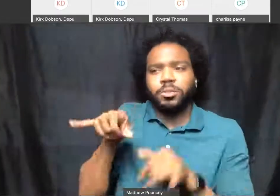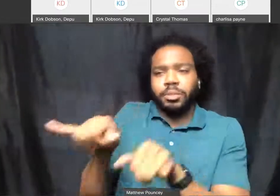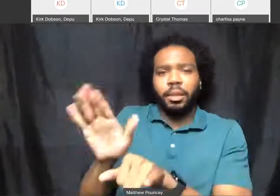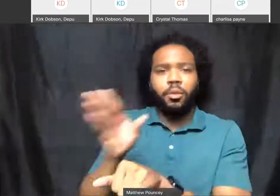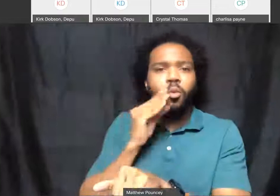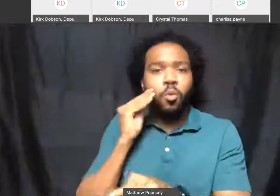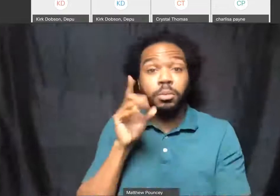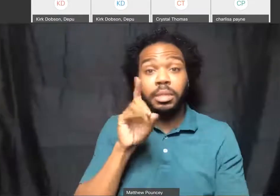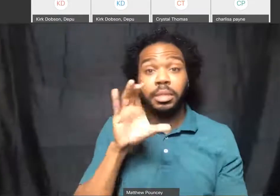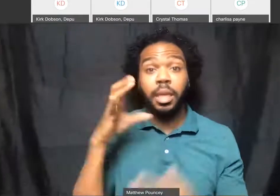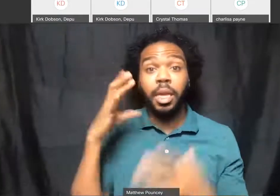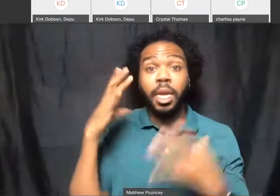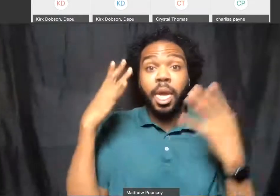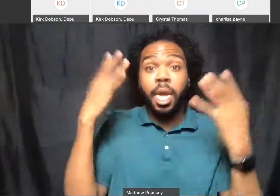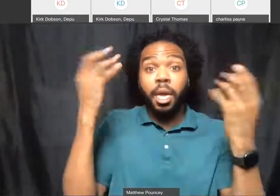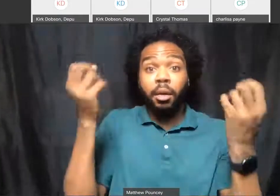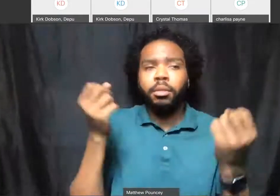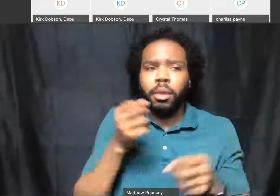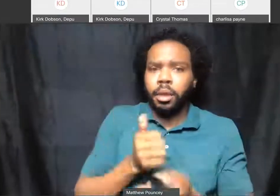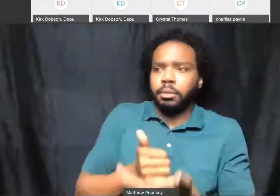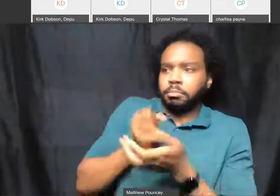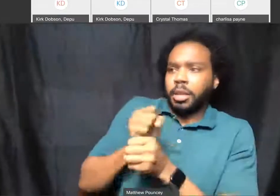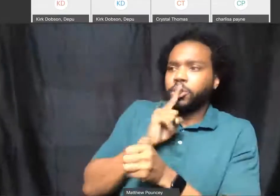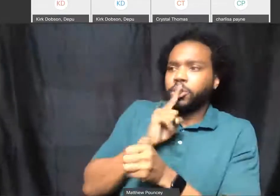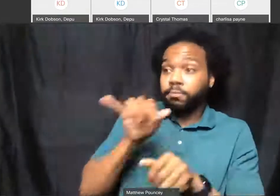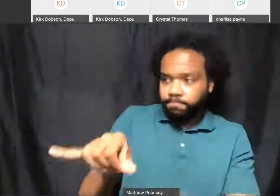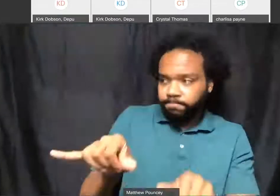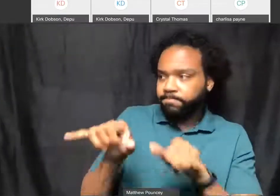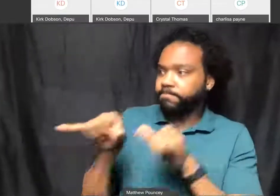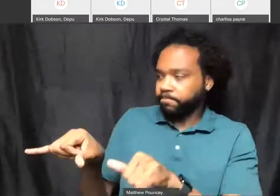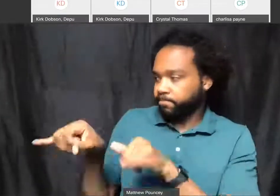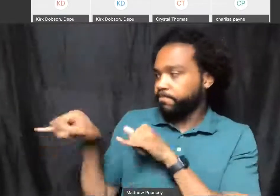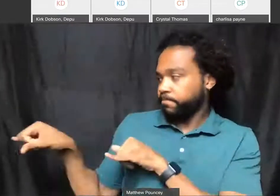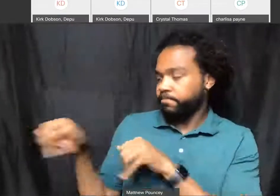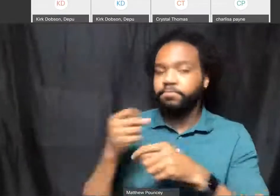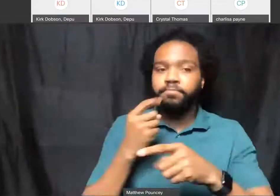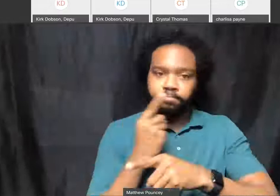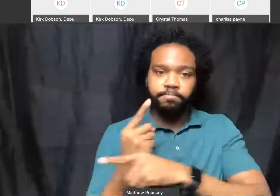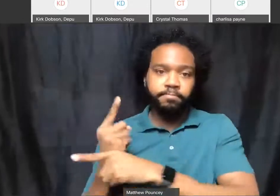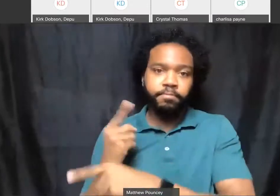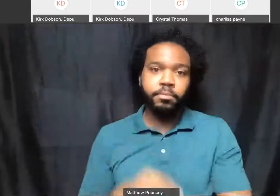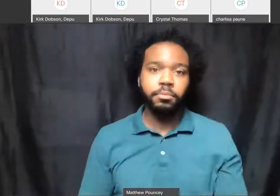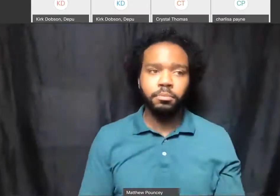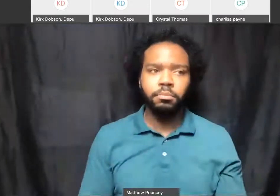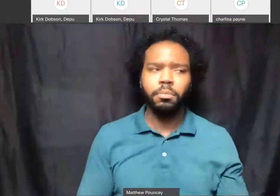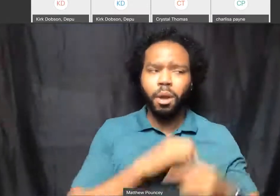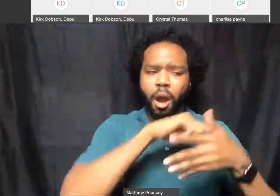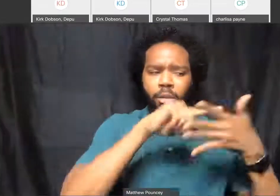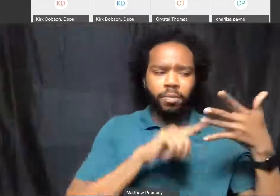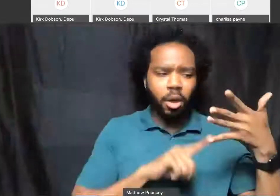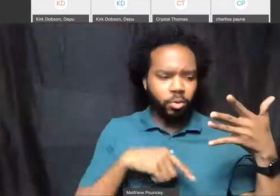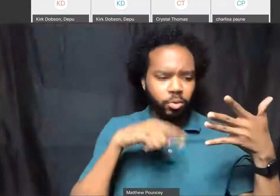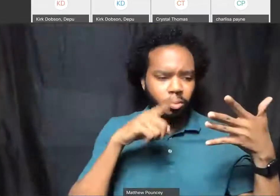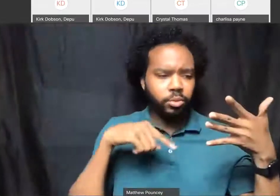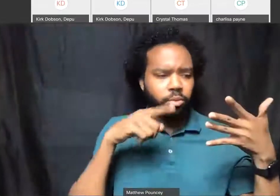Health helps with making sure that that isolation is done correctly. all of those are the only